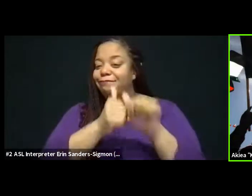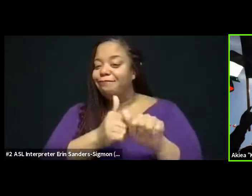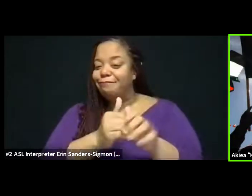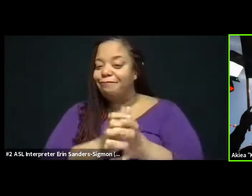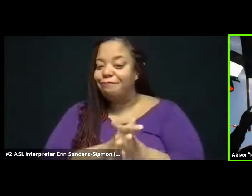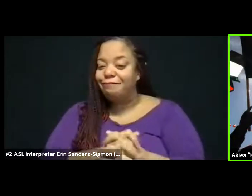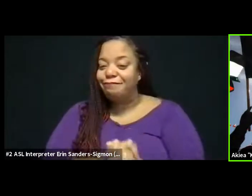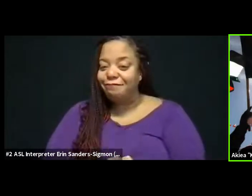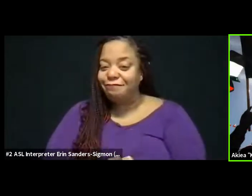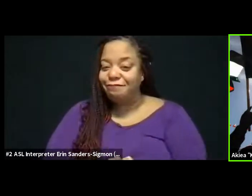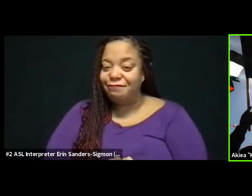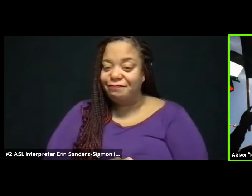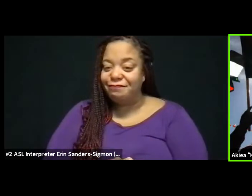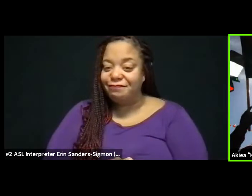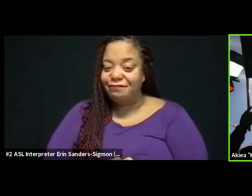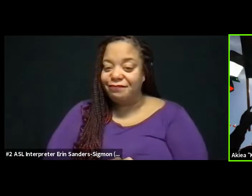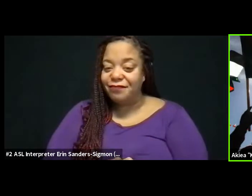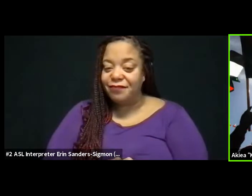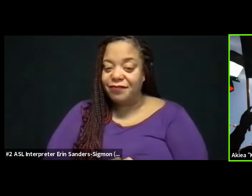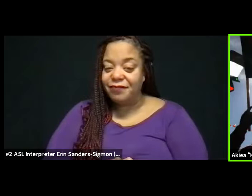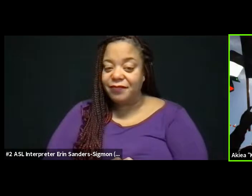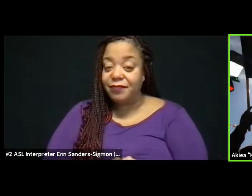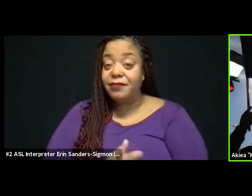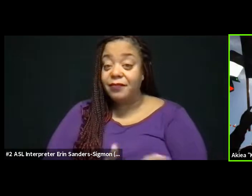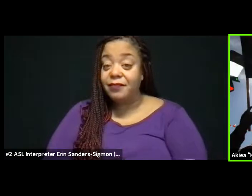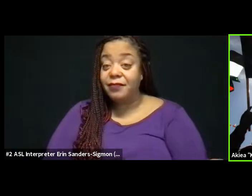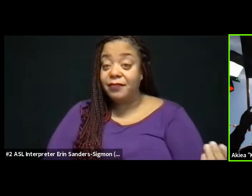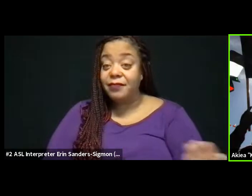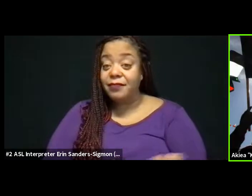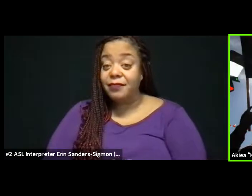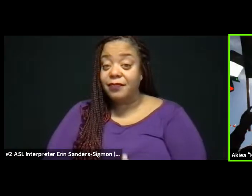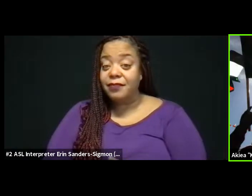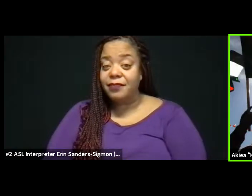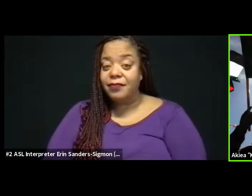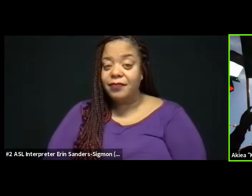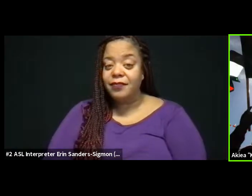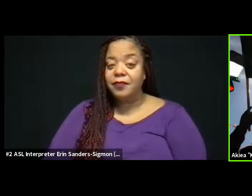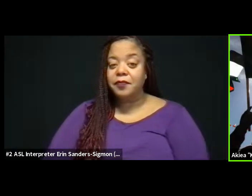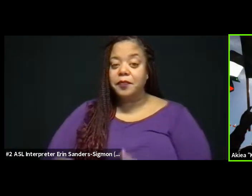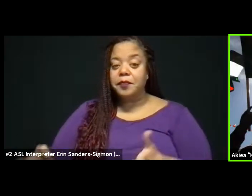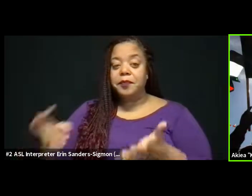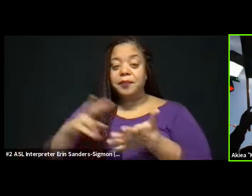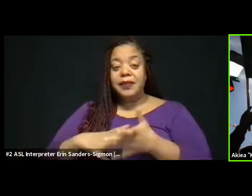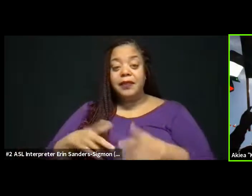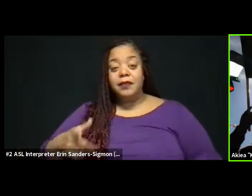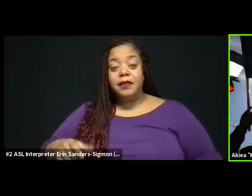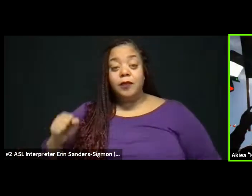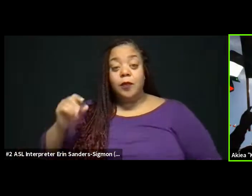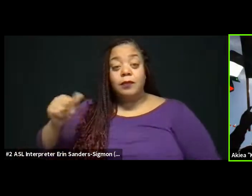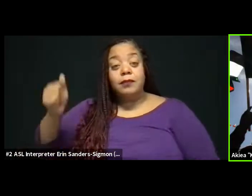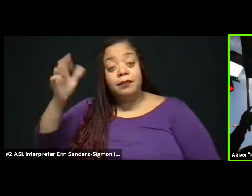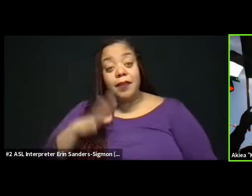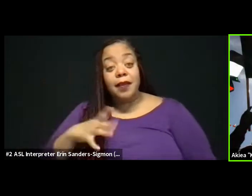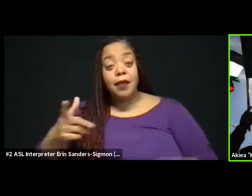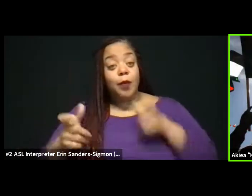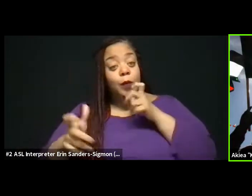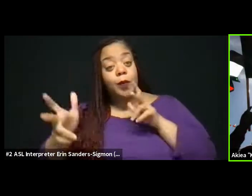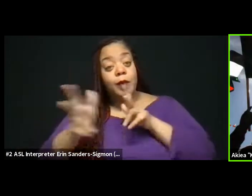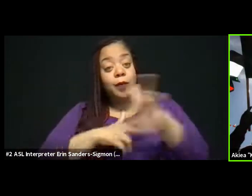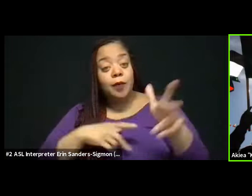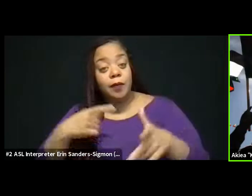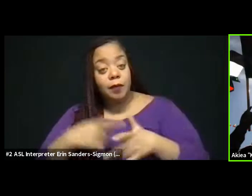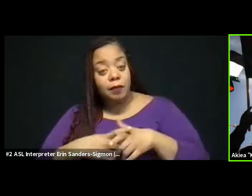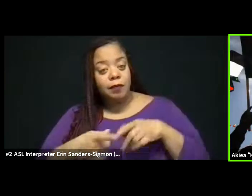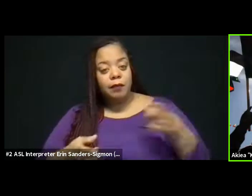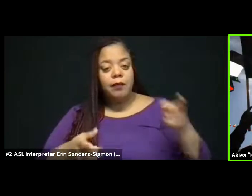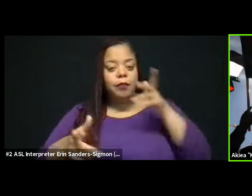then deserves to get that flash. Because if I decide that surveillance on any level ain't the wave, then